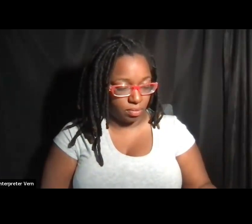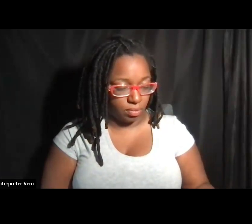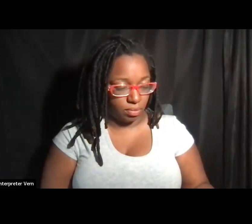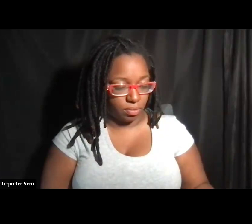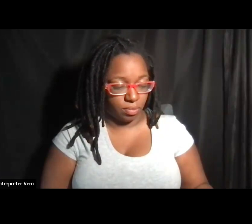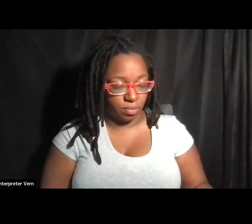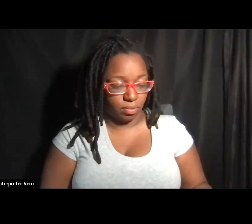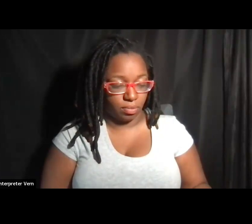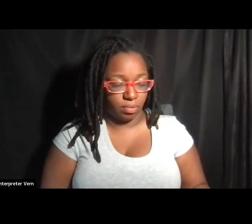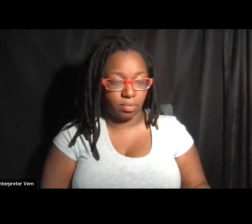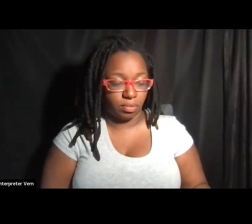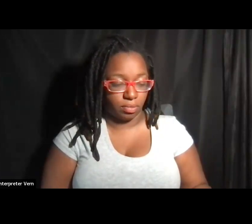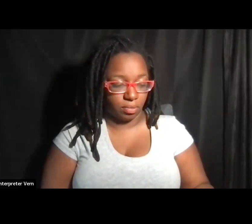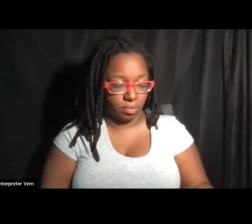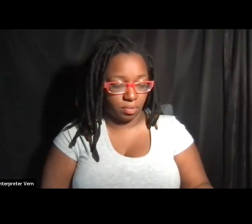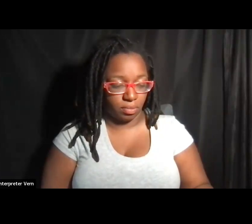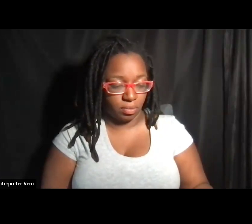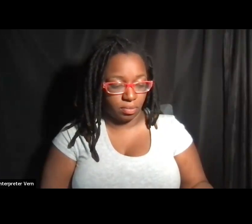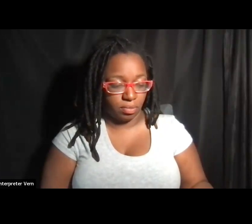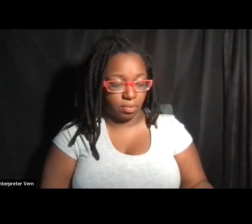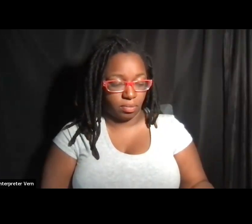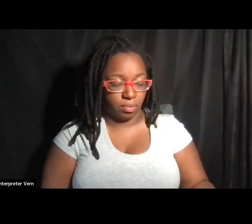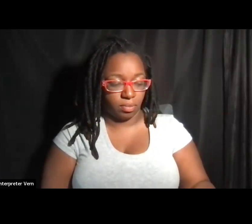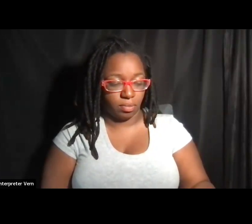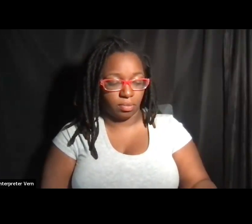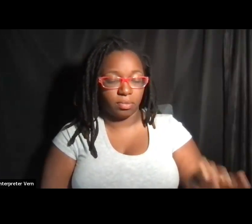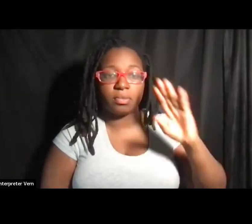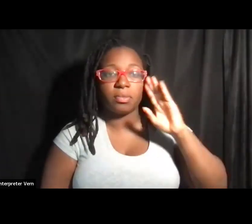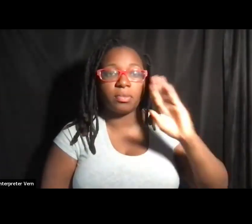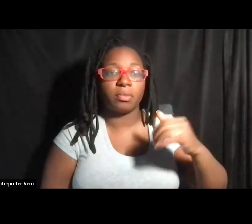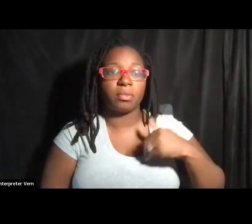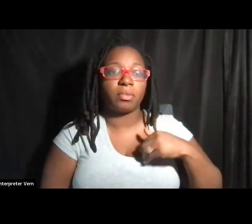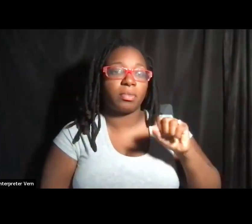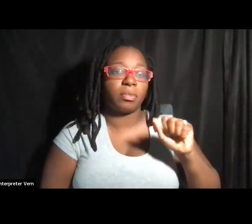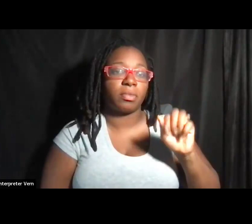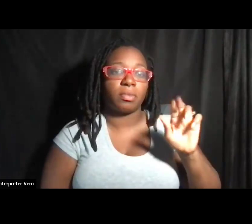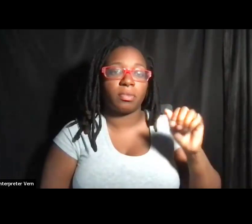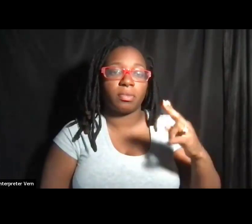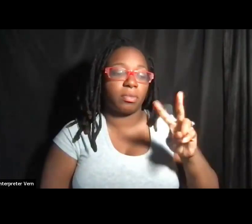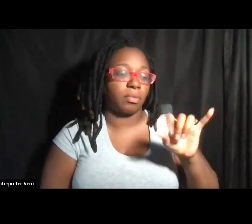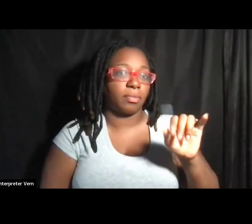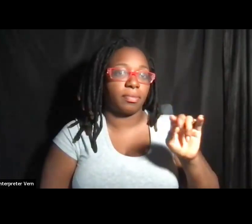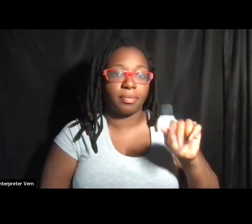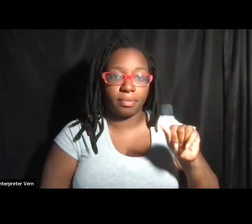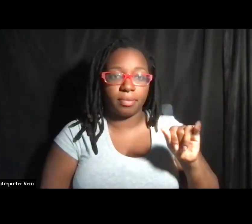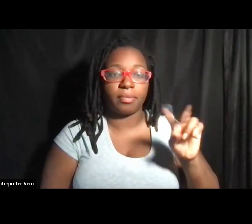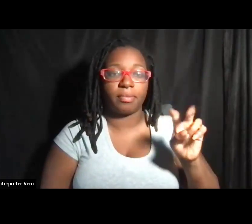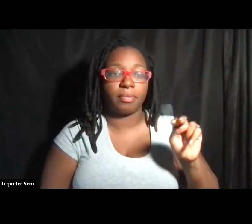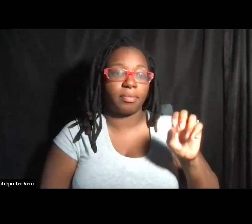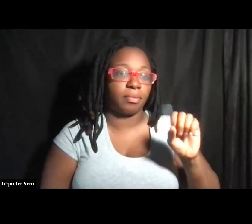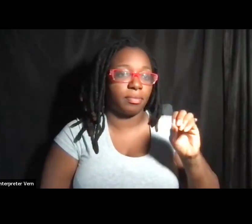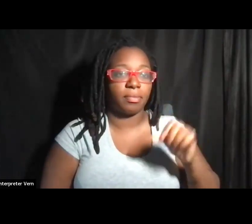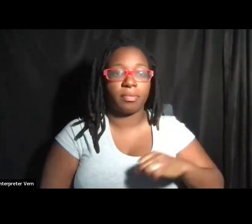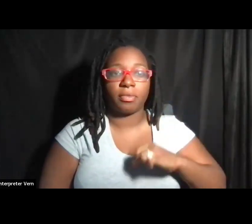Hello, Immersion families. I'm Sarah Vianivento, proud coordinator of our Immersion and World Language programs, and I'm a fellow